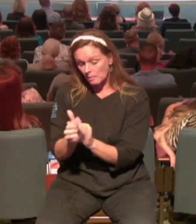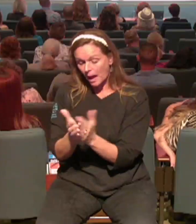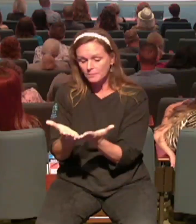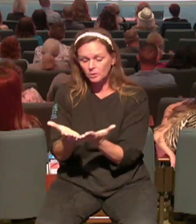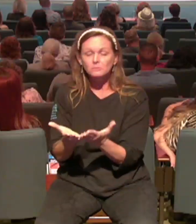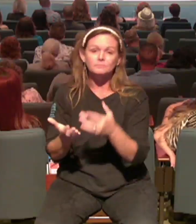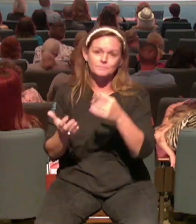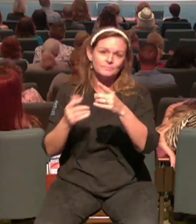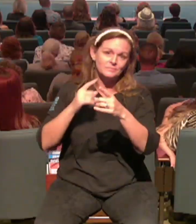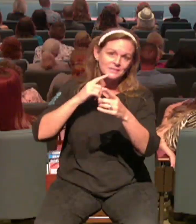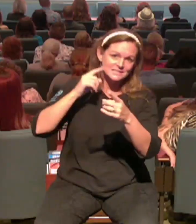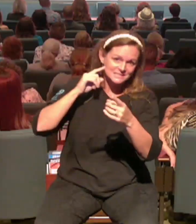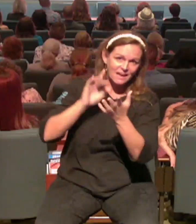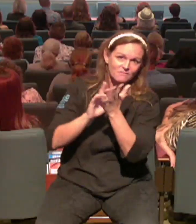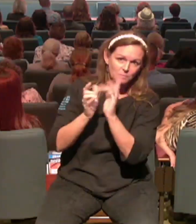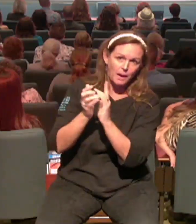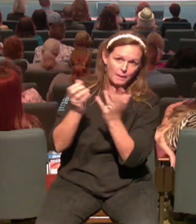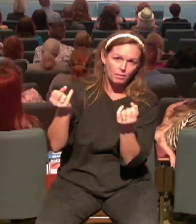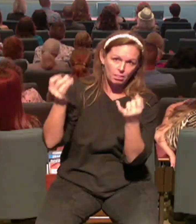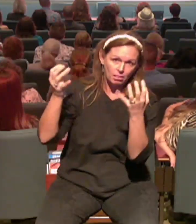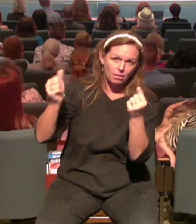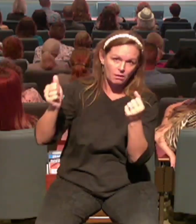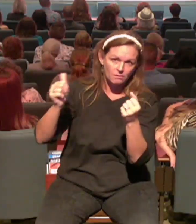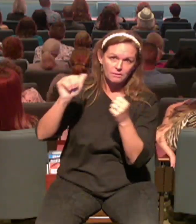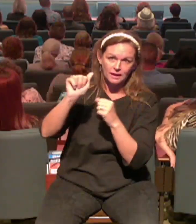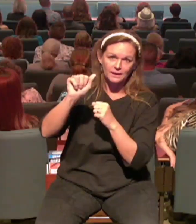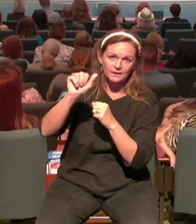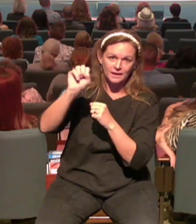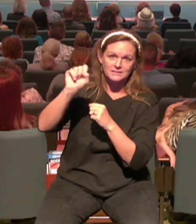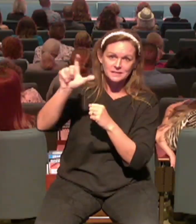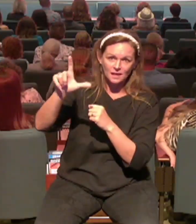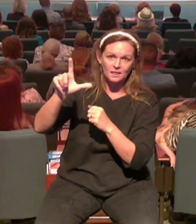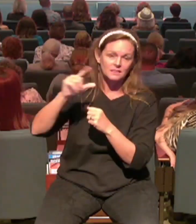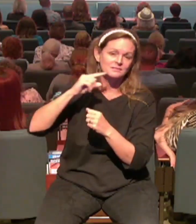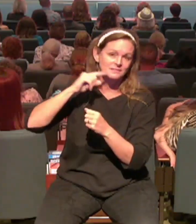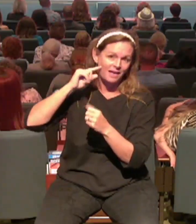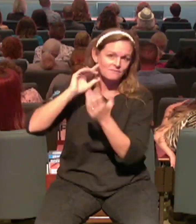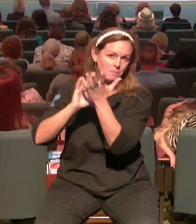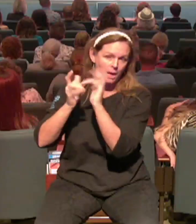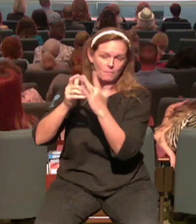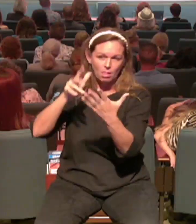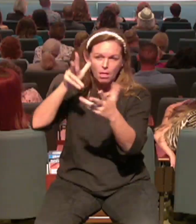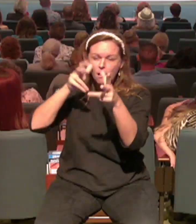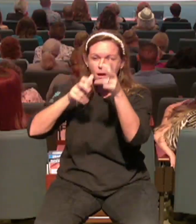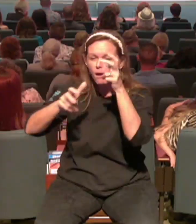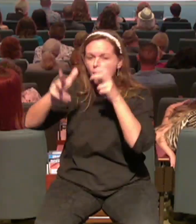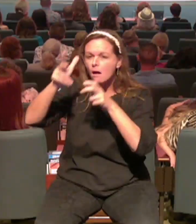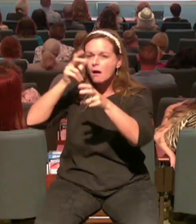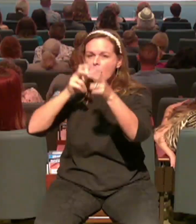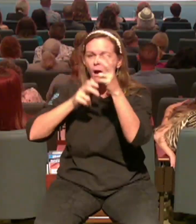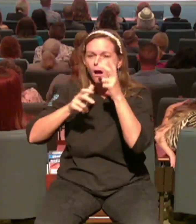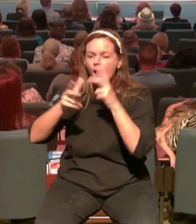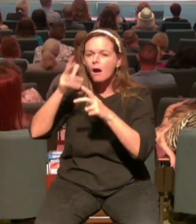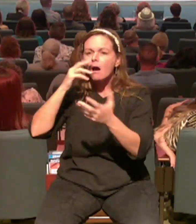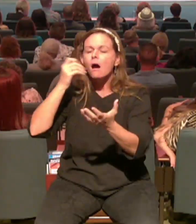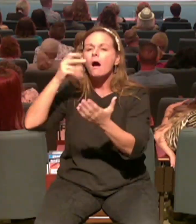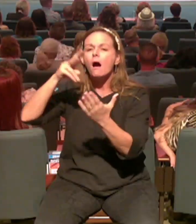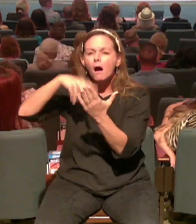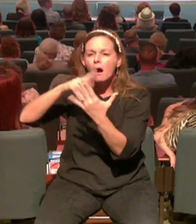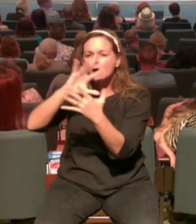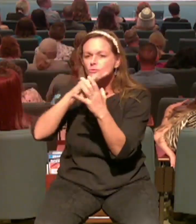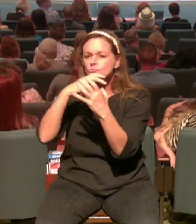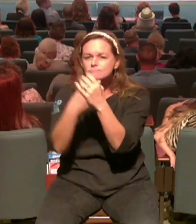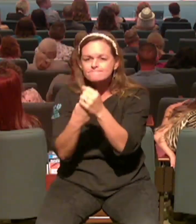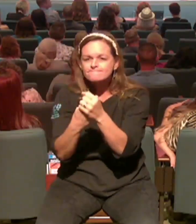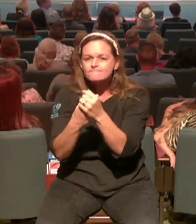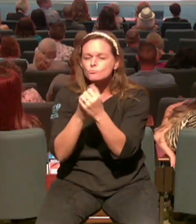got for you to live. You got to get into this word and let this word get into you. Jesus came to show us who God is. He came to show us what love and grace really